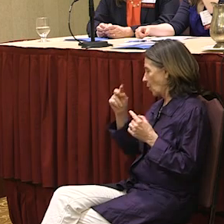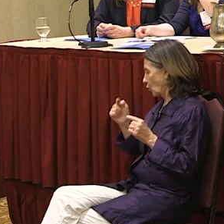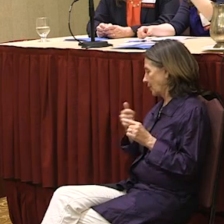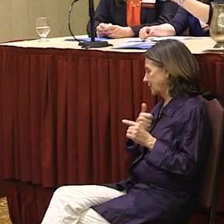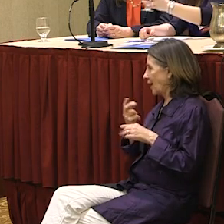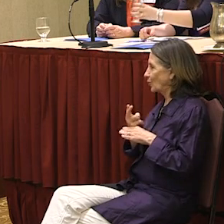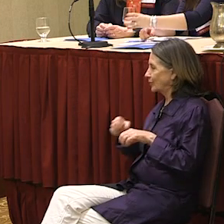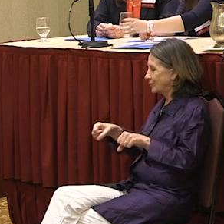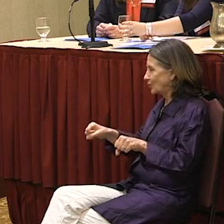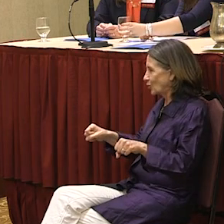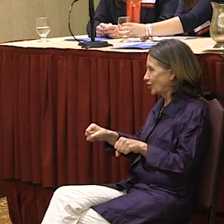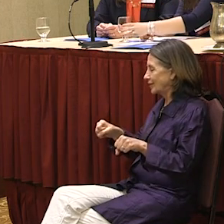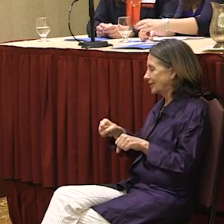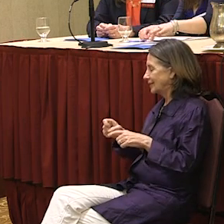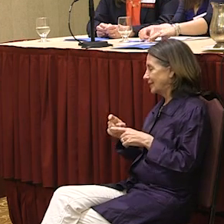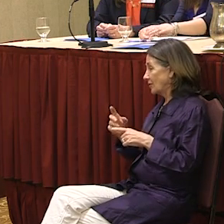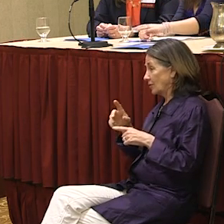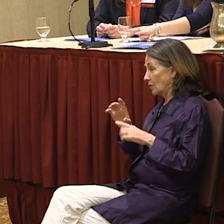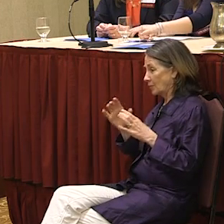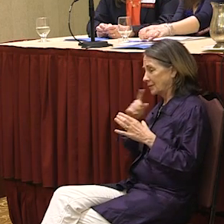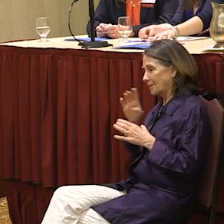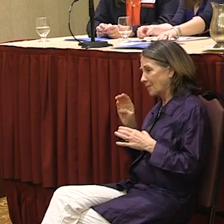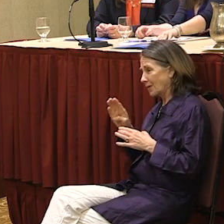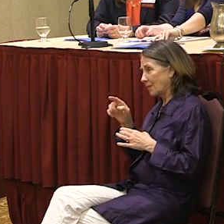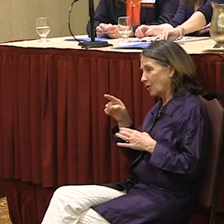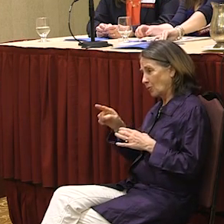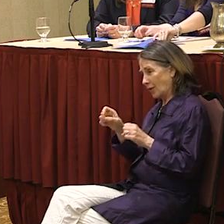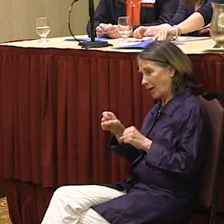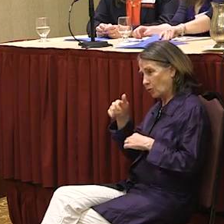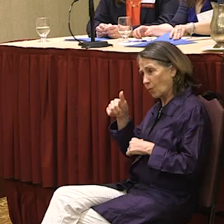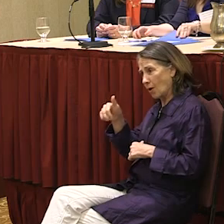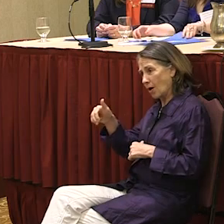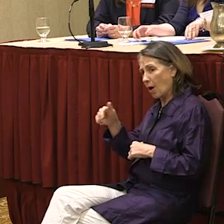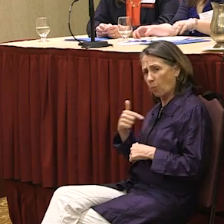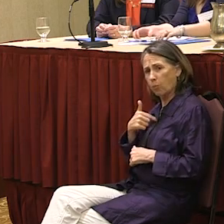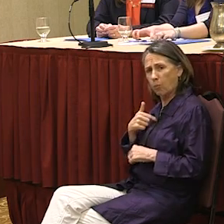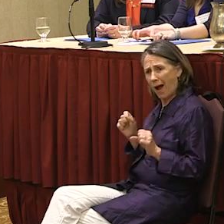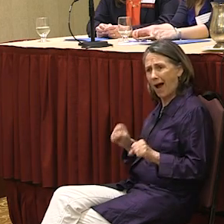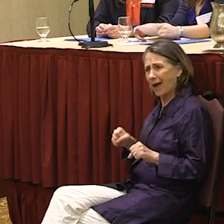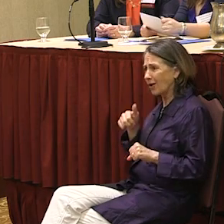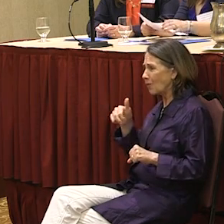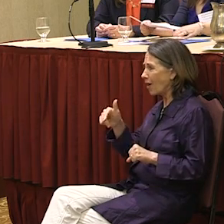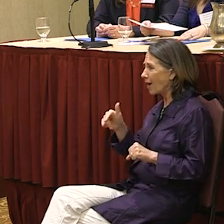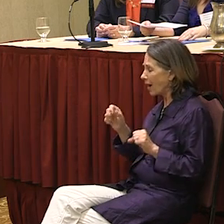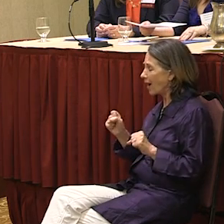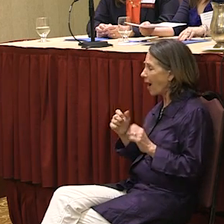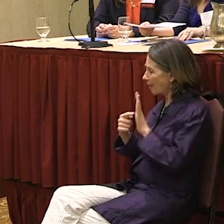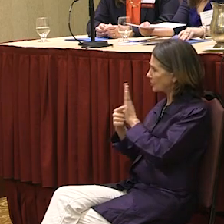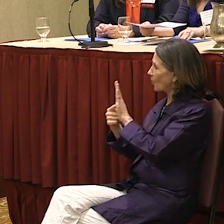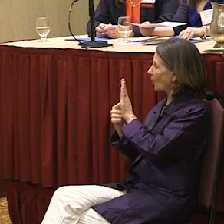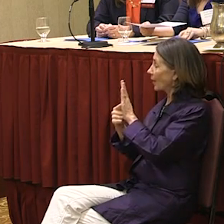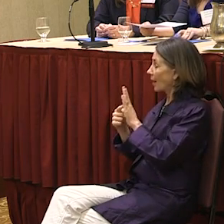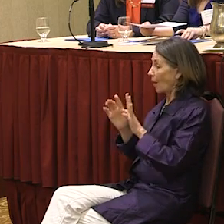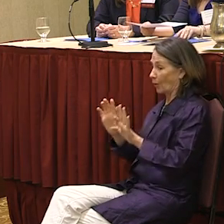use this electric scooter. So the group asked, Bob, are you able to walk? He's like, yeah, I can walk. Hold on, let me get up, let me show you. And